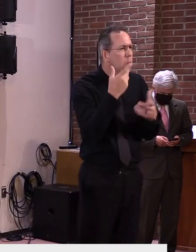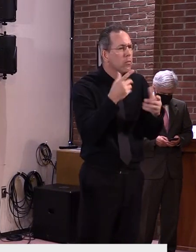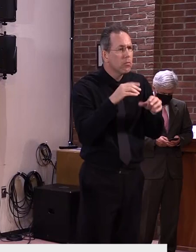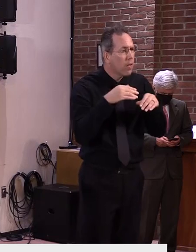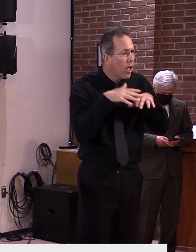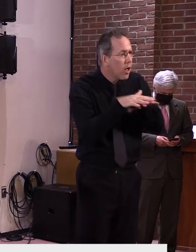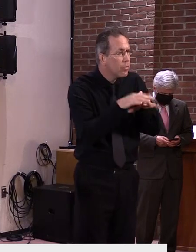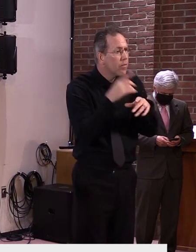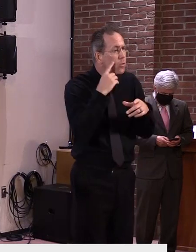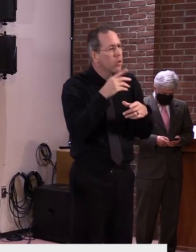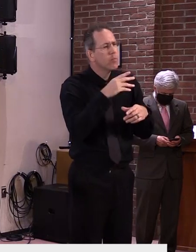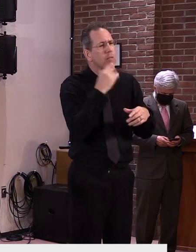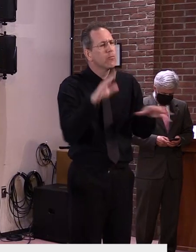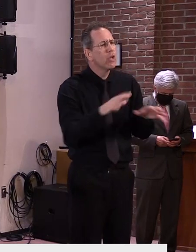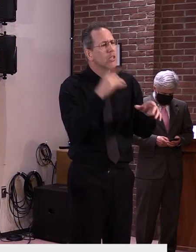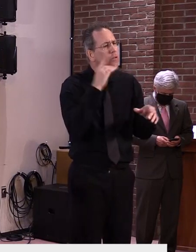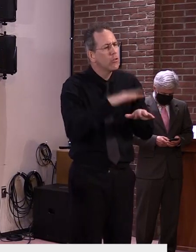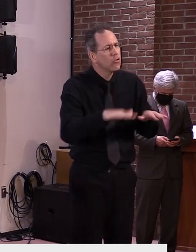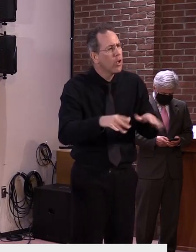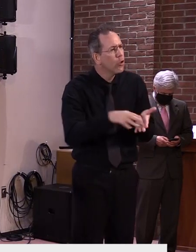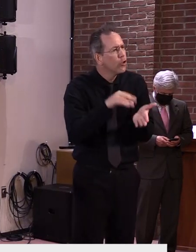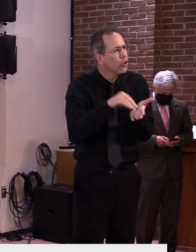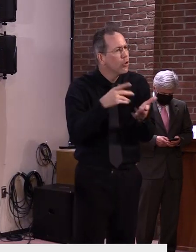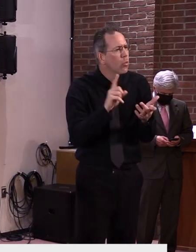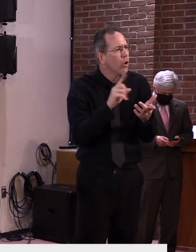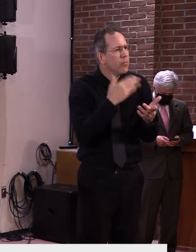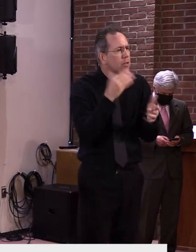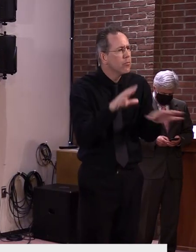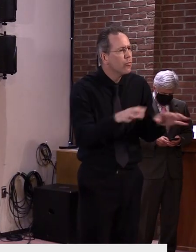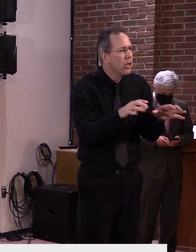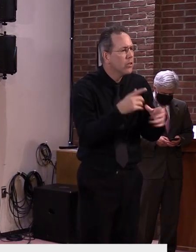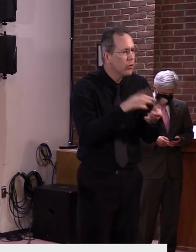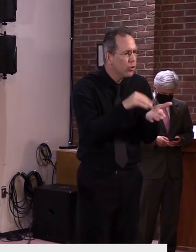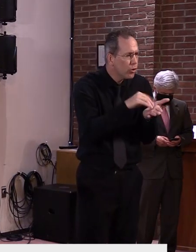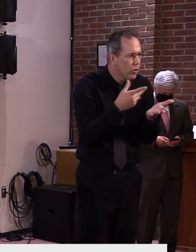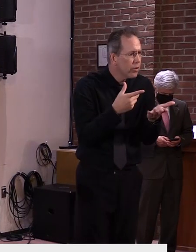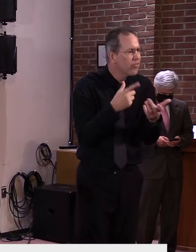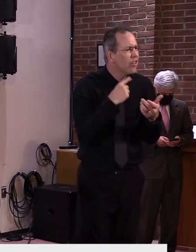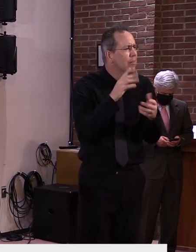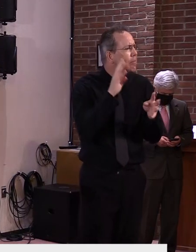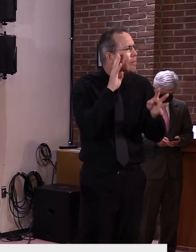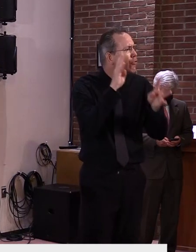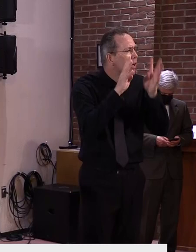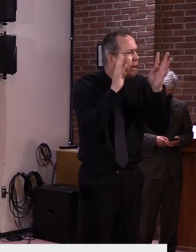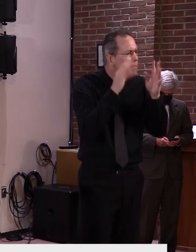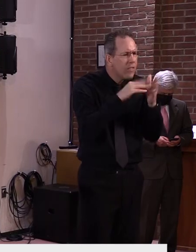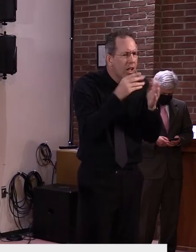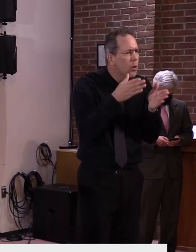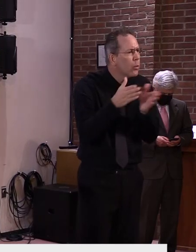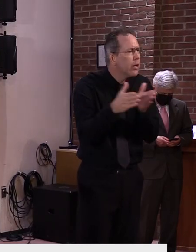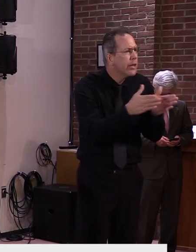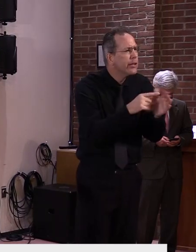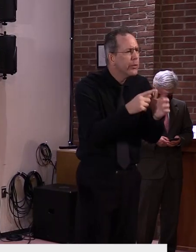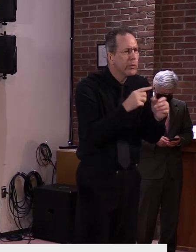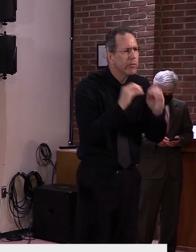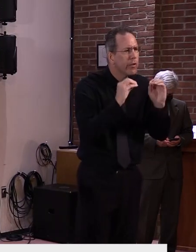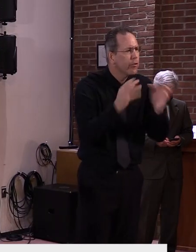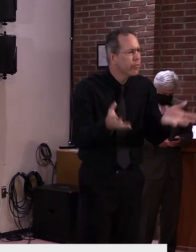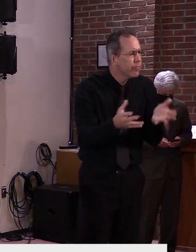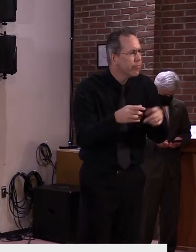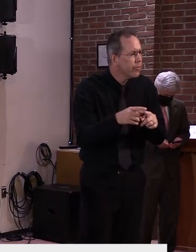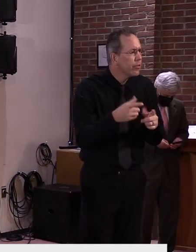creativity to figure out how to best to do this, we'll identify some really effective approaches and probably codify those into